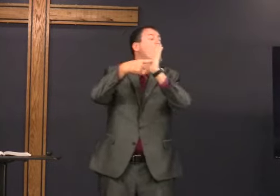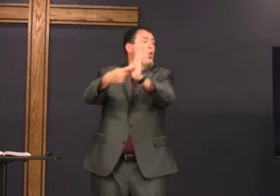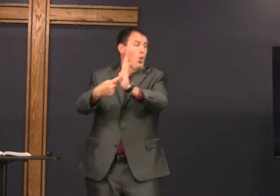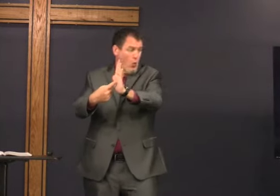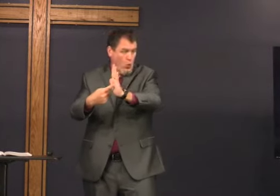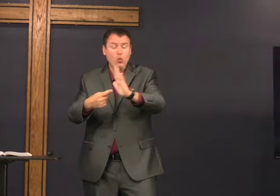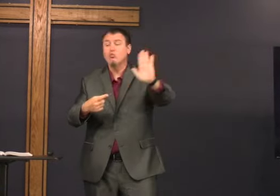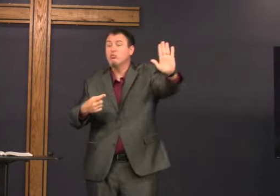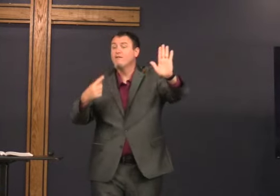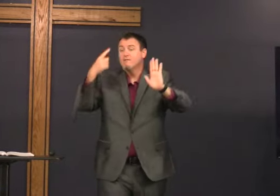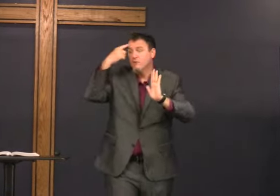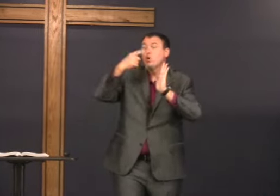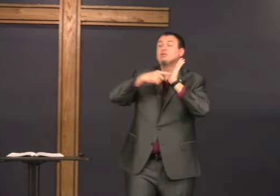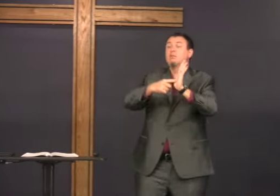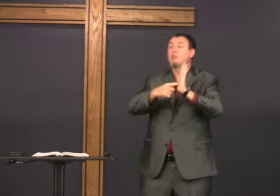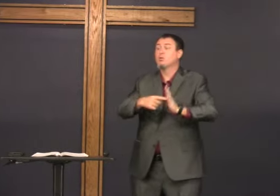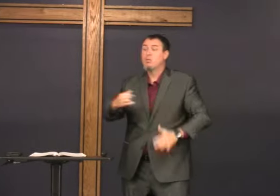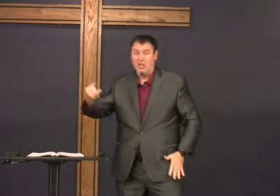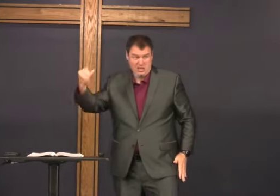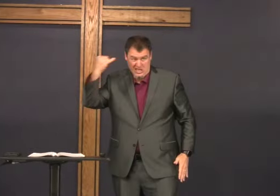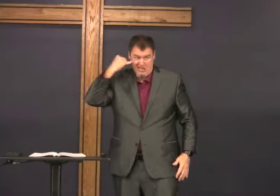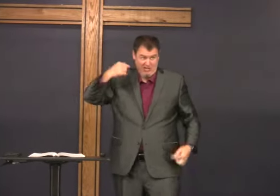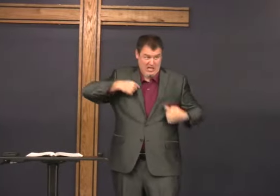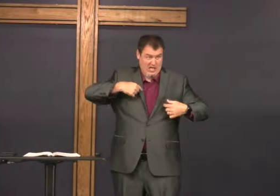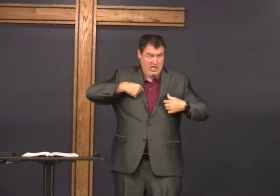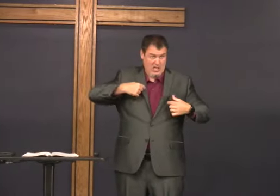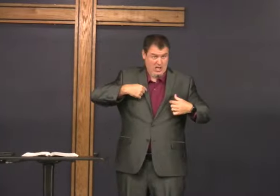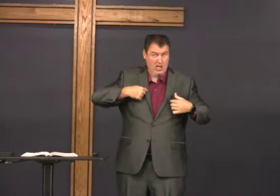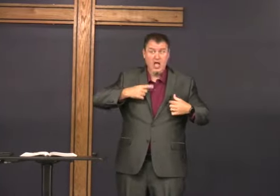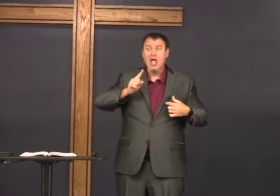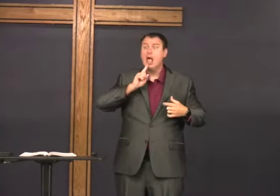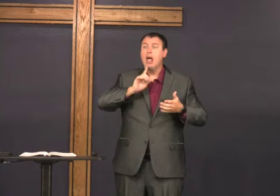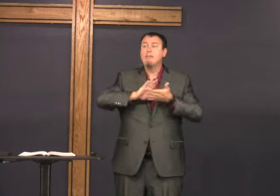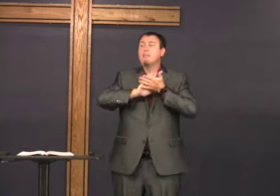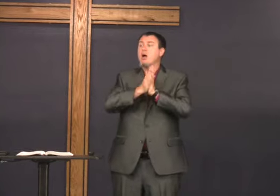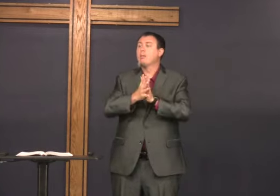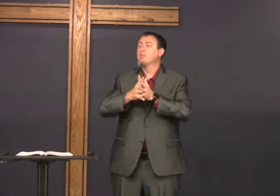Maybe from Europe? A minister? For example, if I